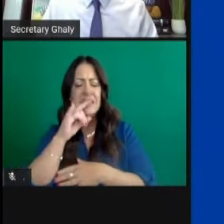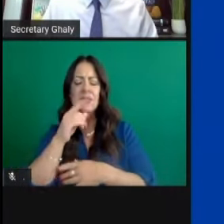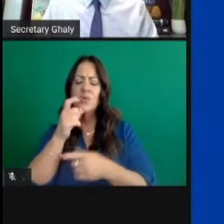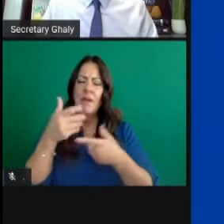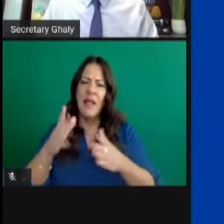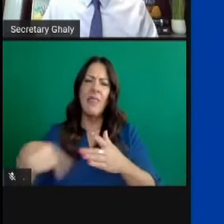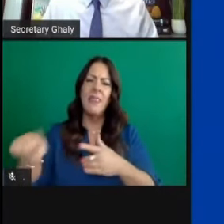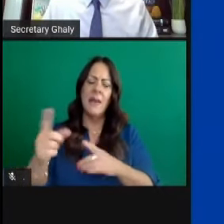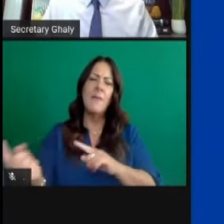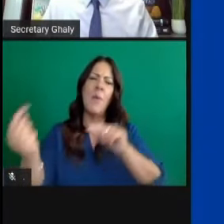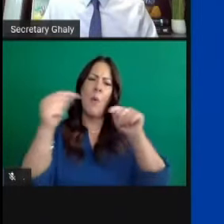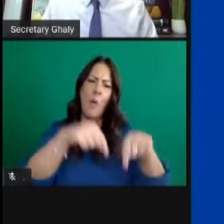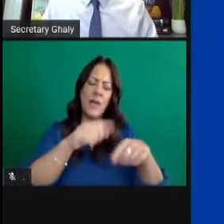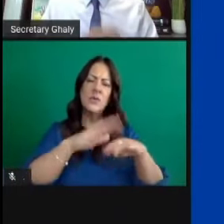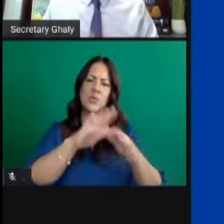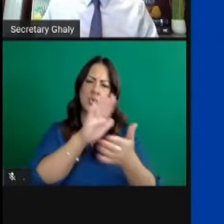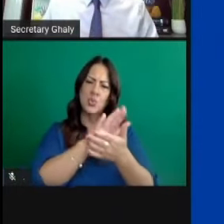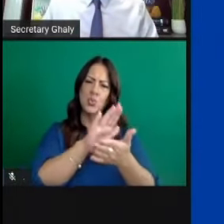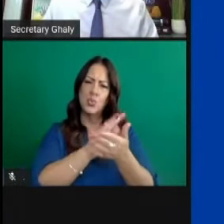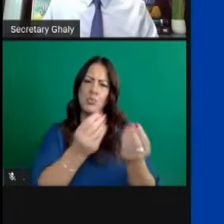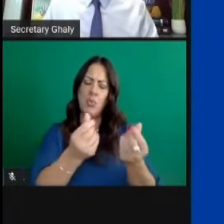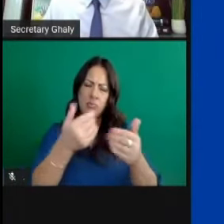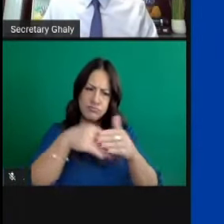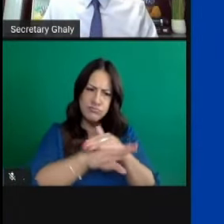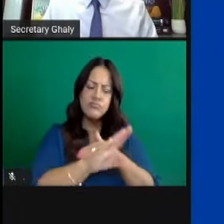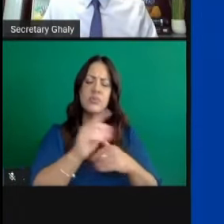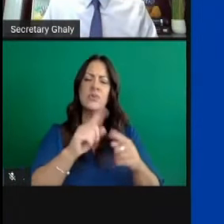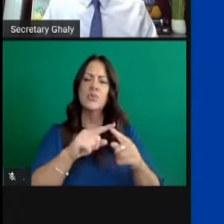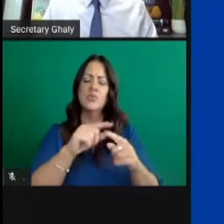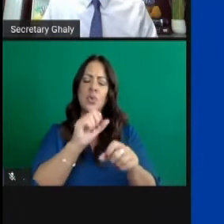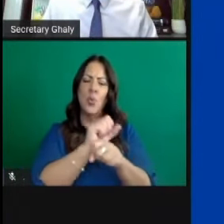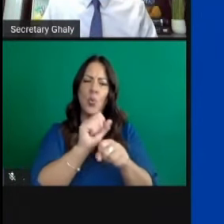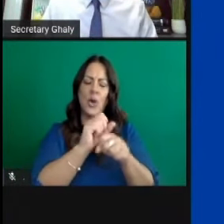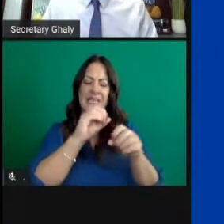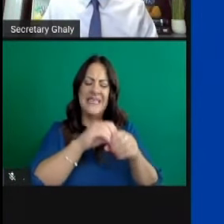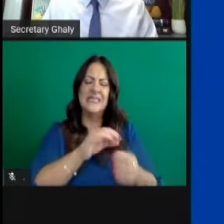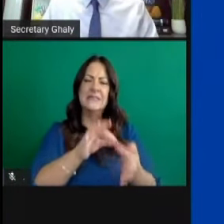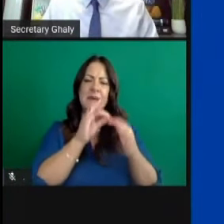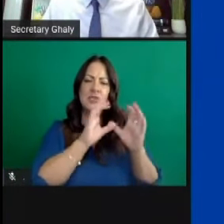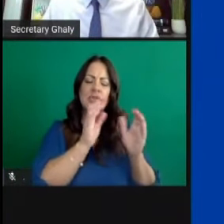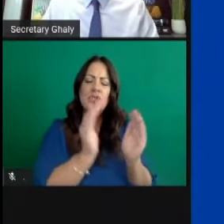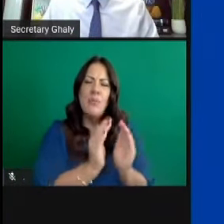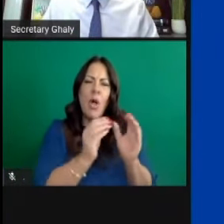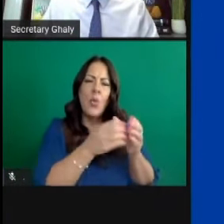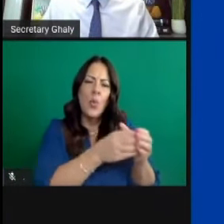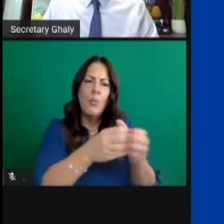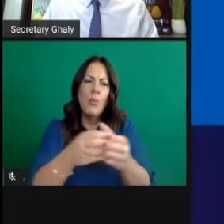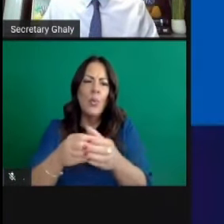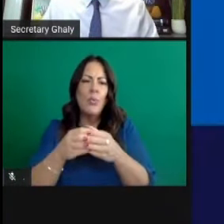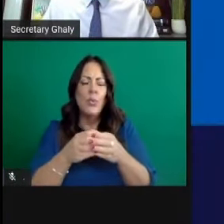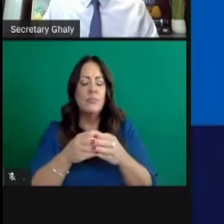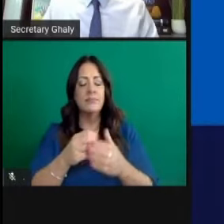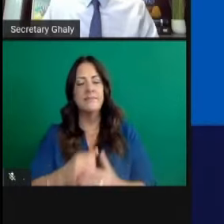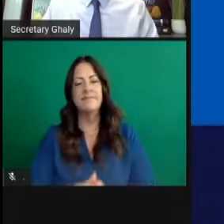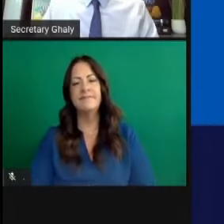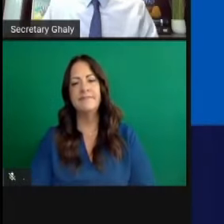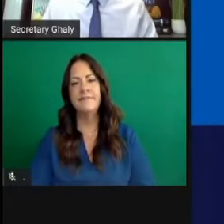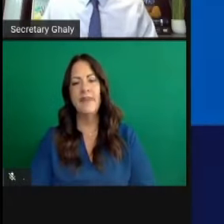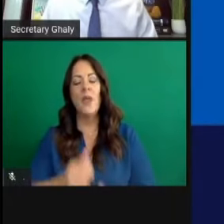on site and many of the COVID-specific protocols in place.